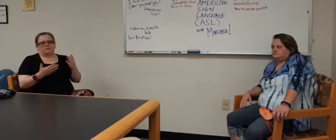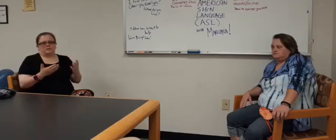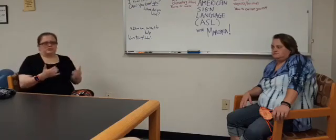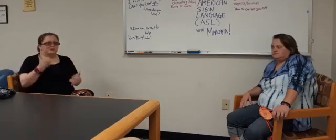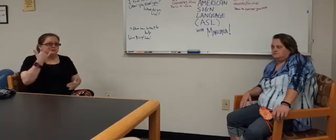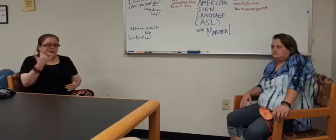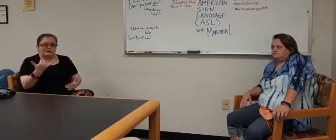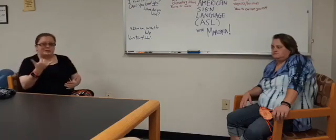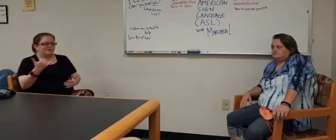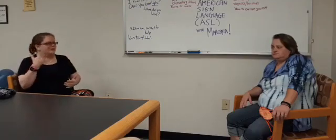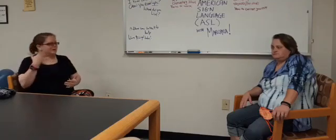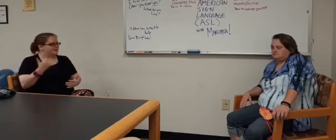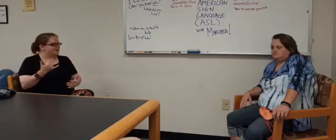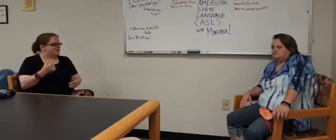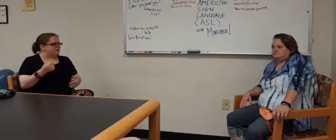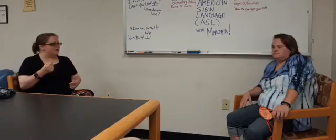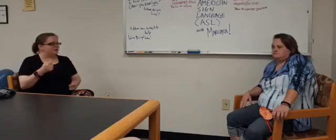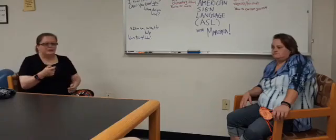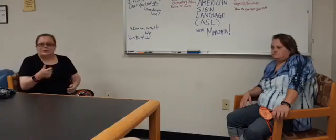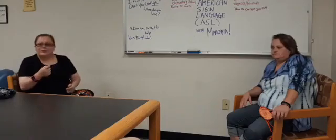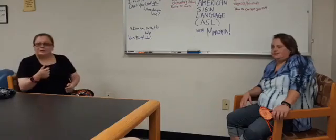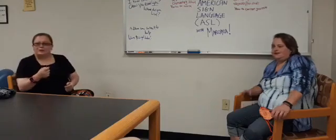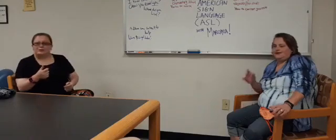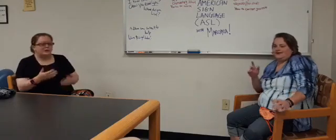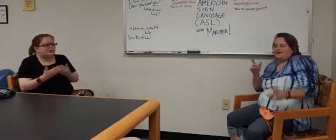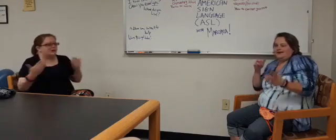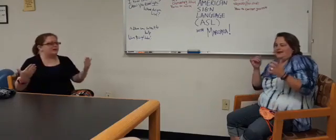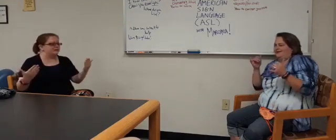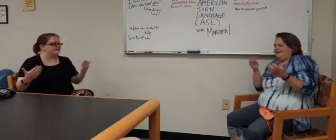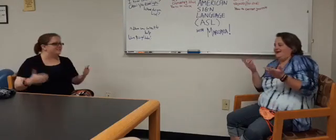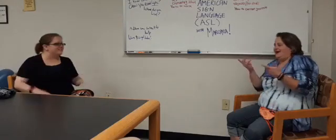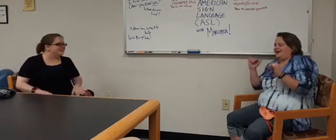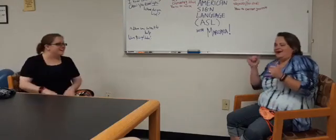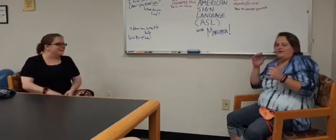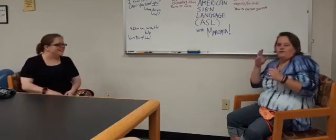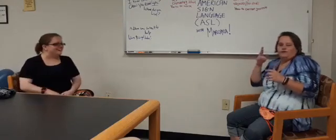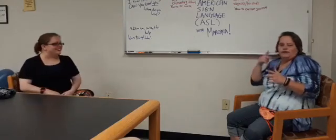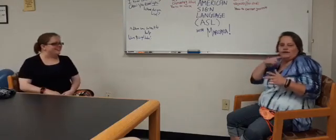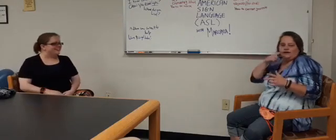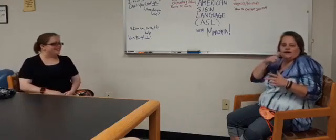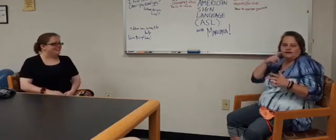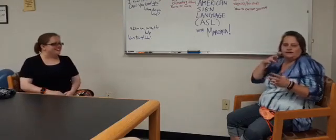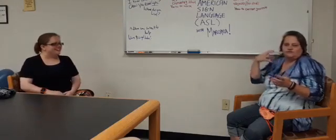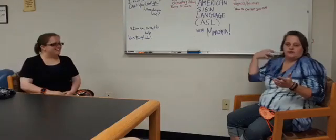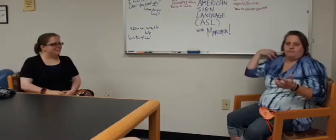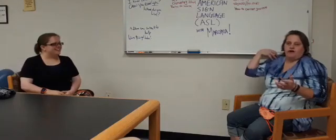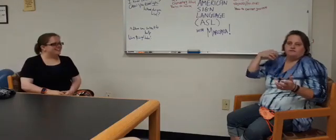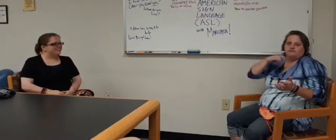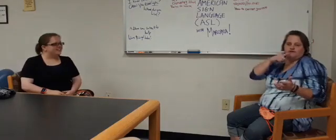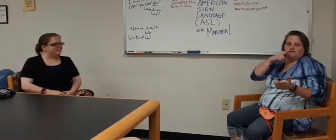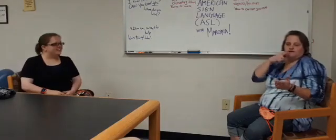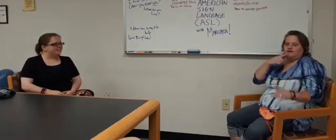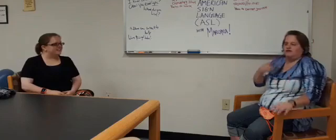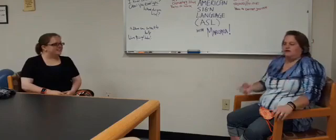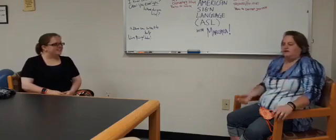there's the phone, there's all those little things. Yeah, right, or the boss up here,